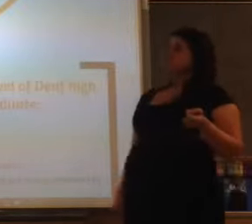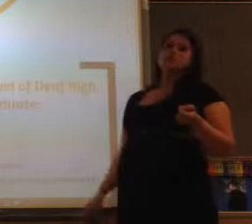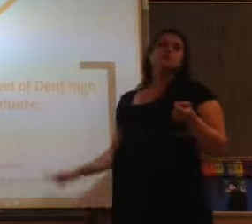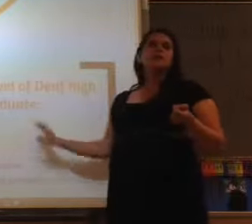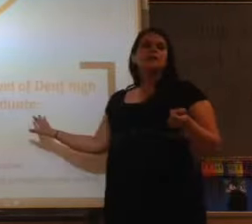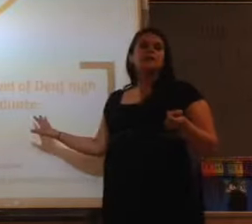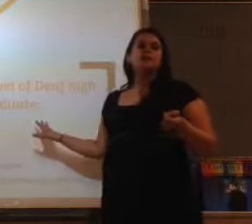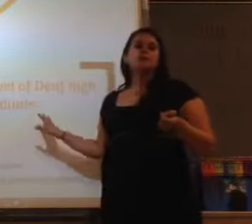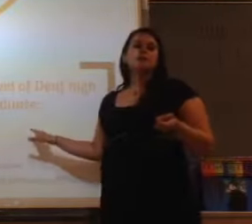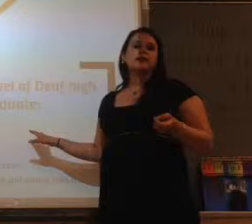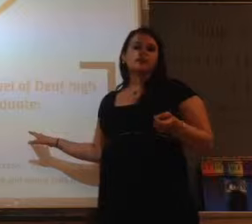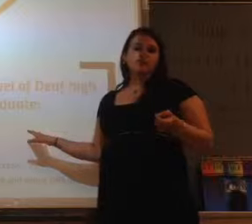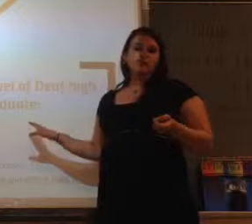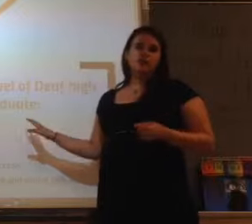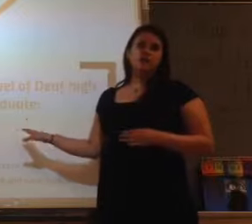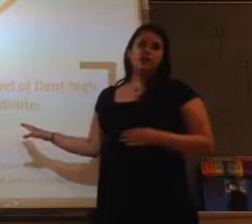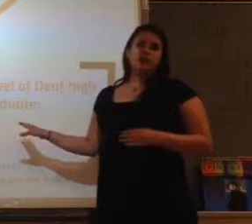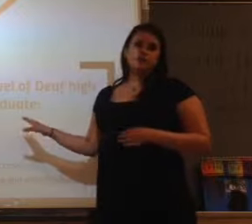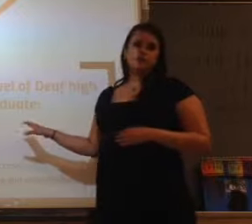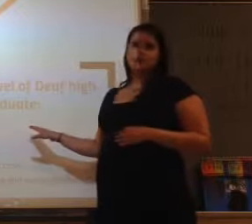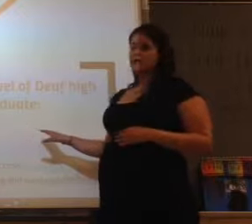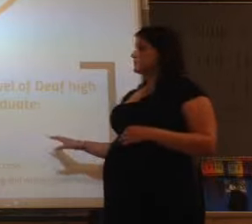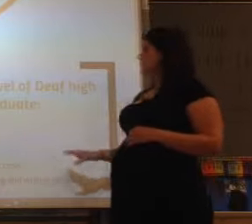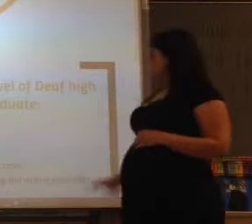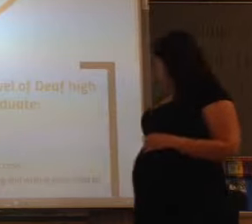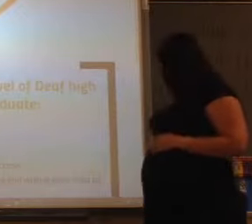So the average reading level of a deaf high school graduate,